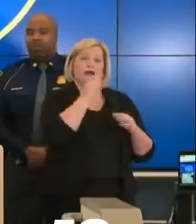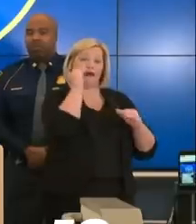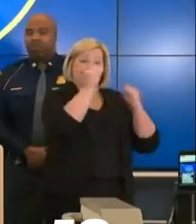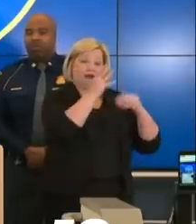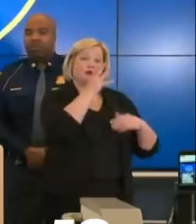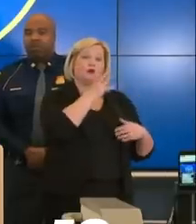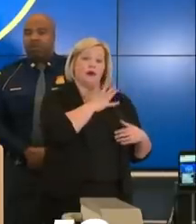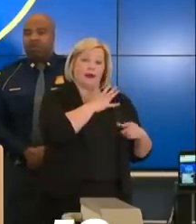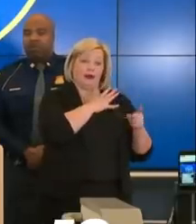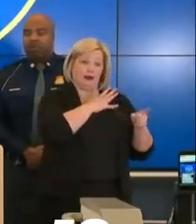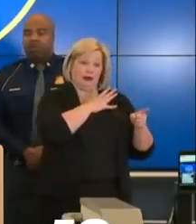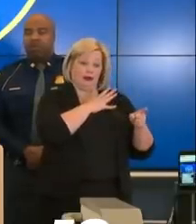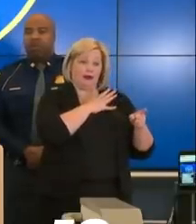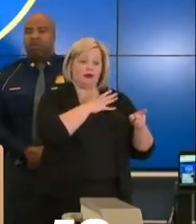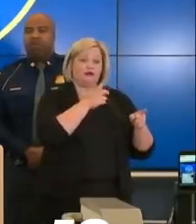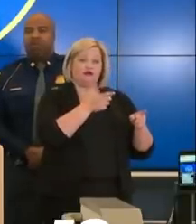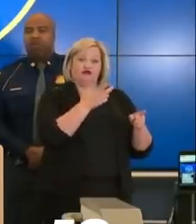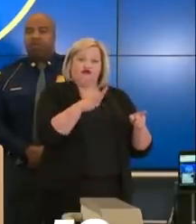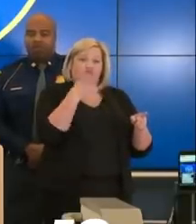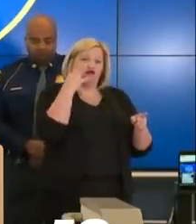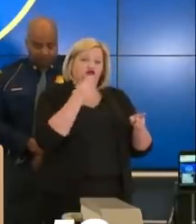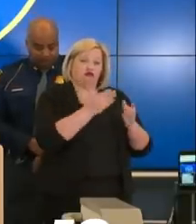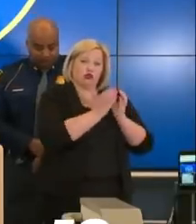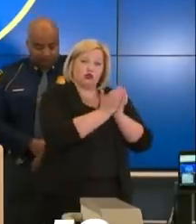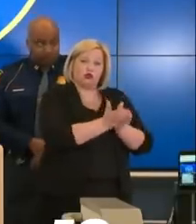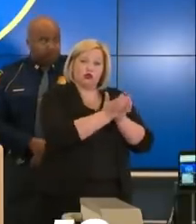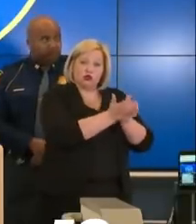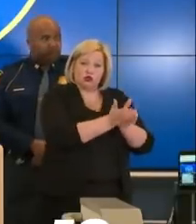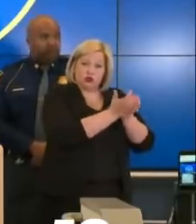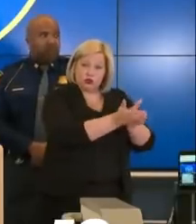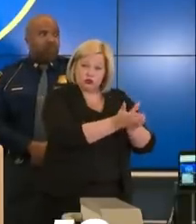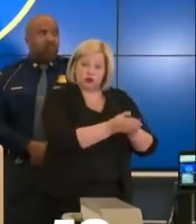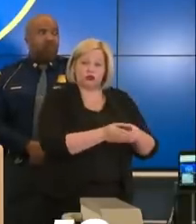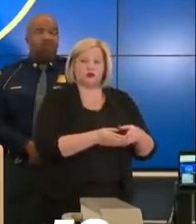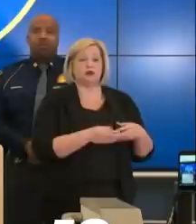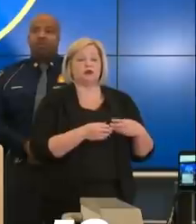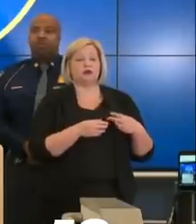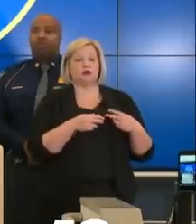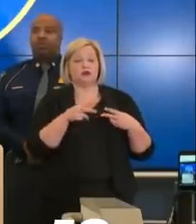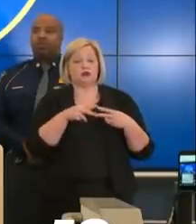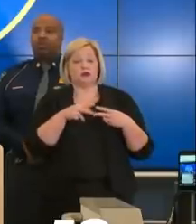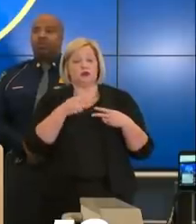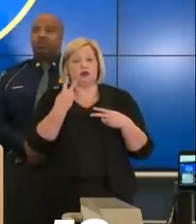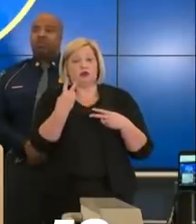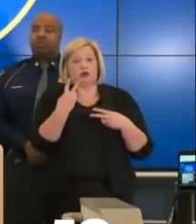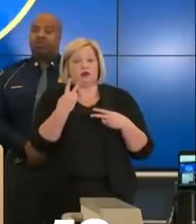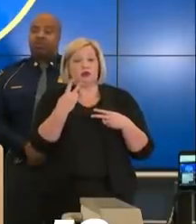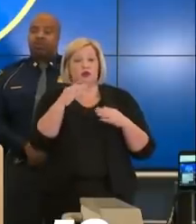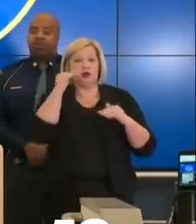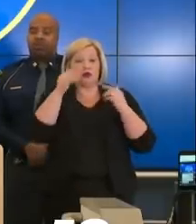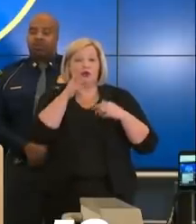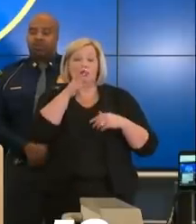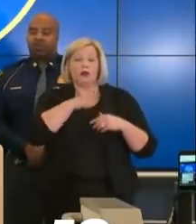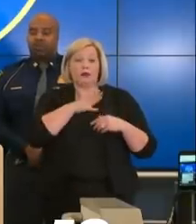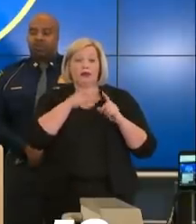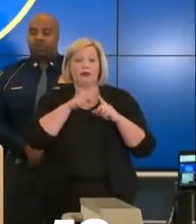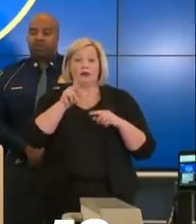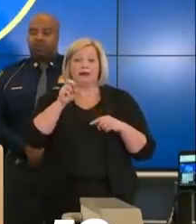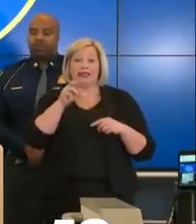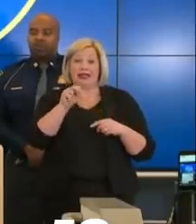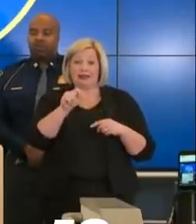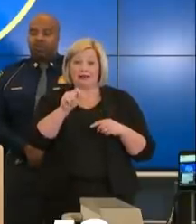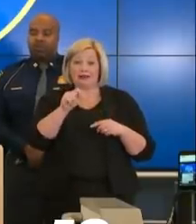County with a history of travel on a cruise, 2 adult females from Kent County, and